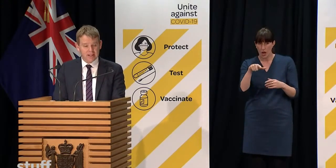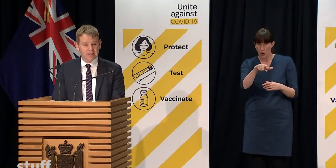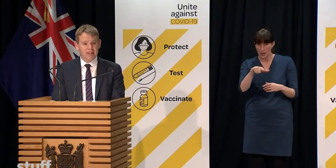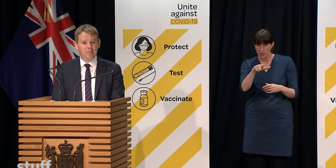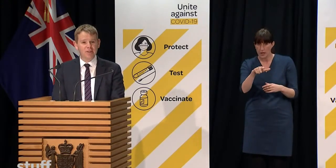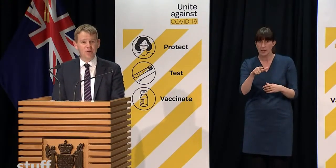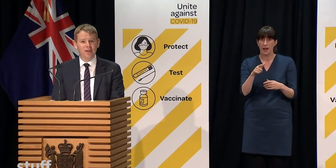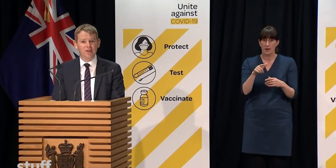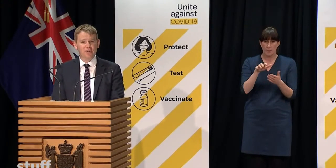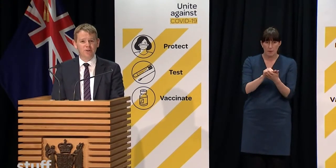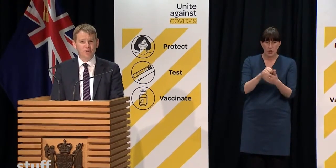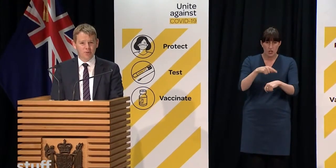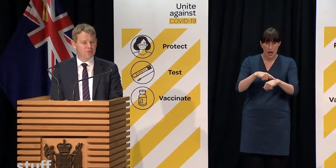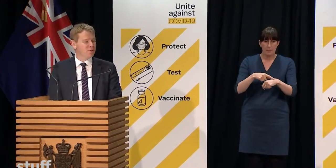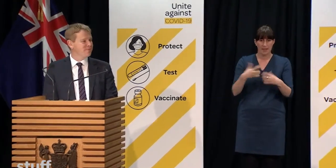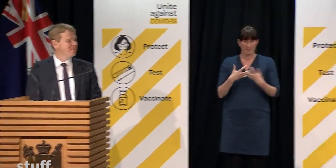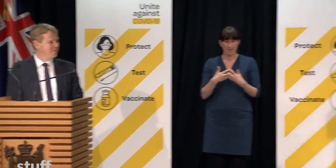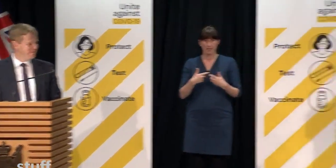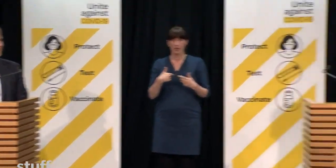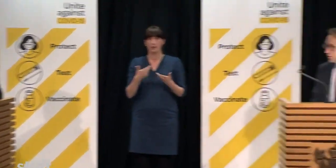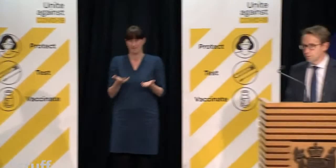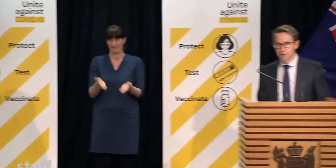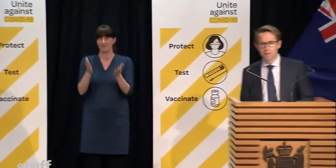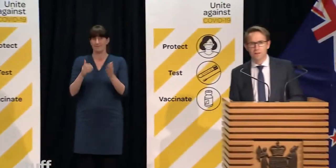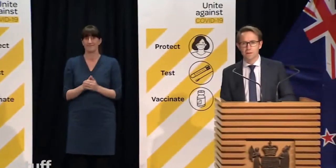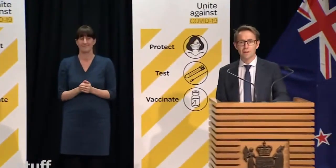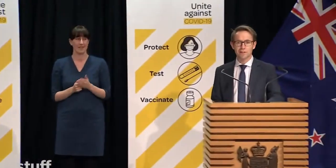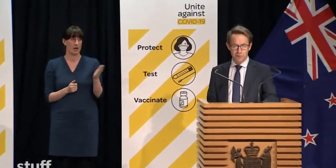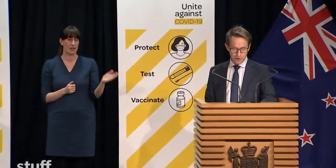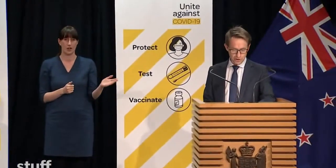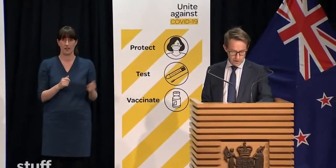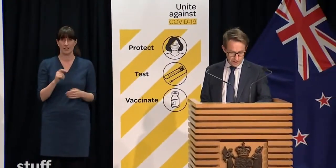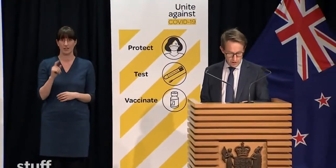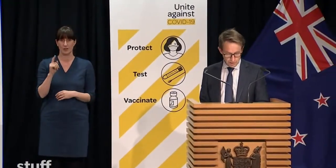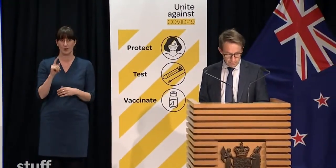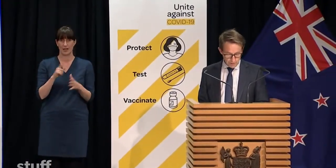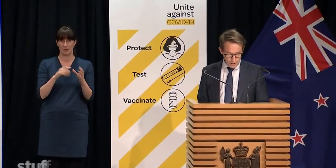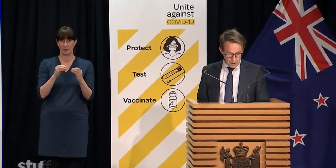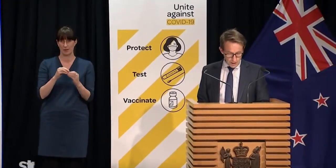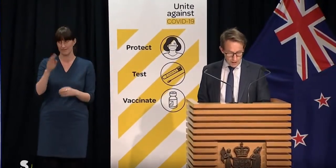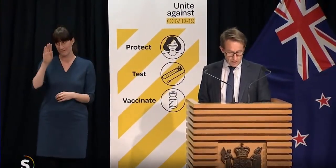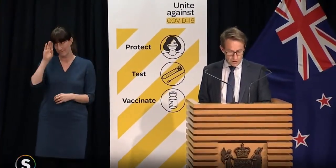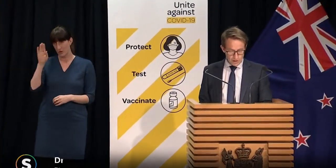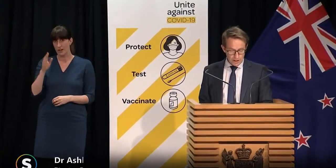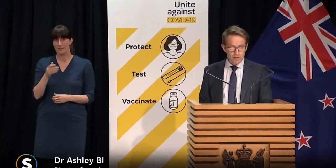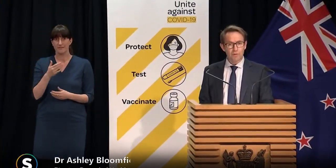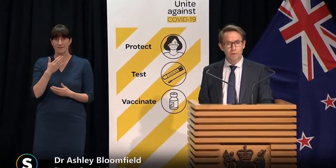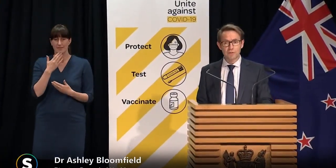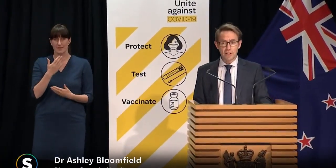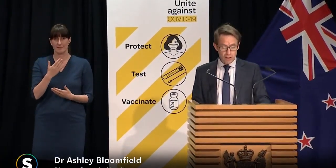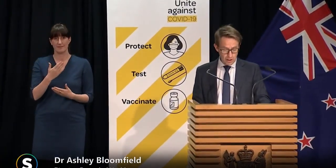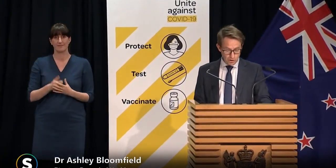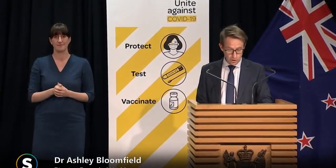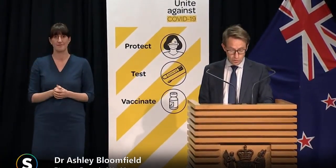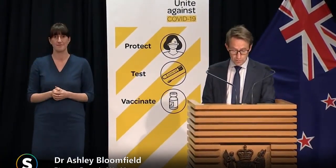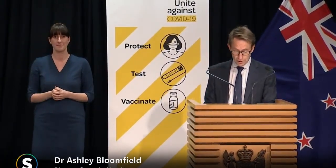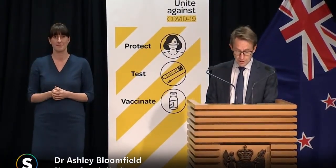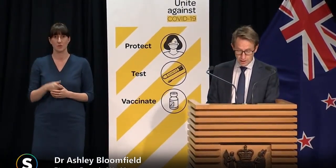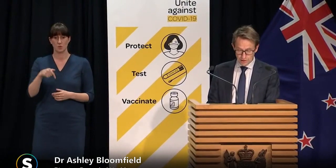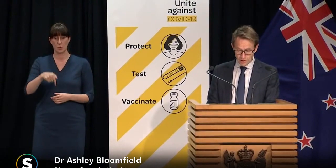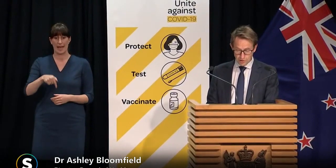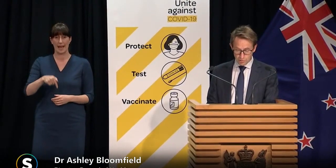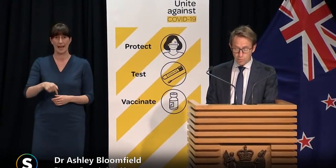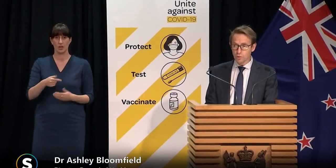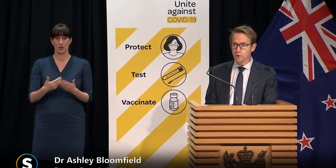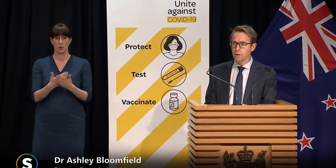to today's numbers, I'll hand over to Dr. Bloomfield. Thank you, Minister. Kia ora koutou katoa. So today there are 15 new